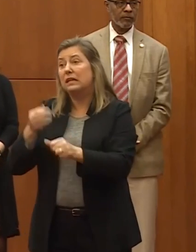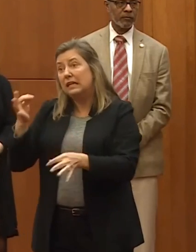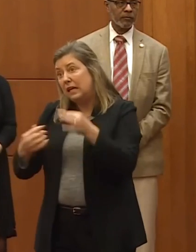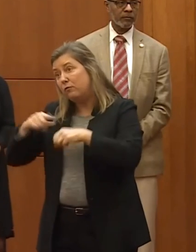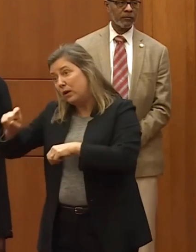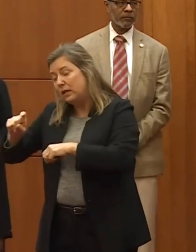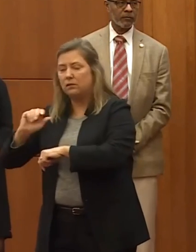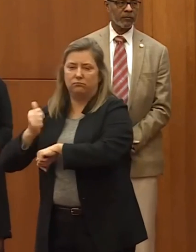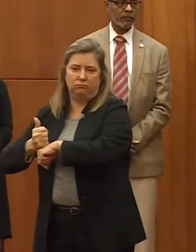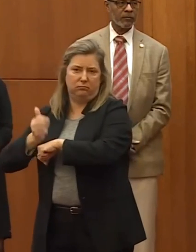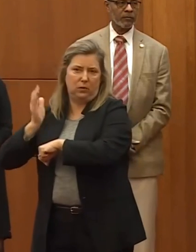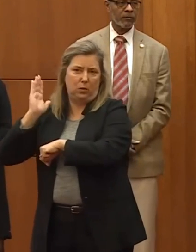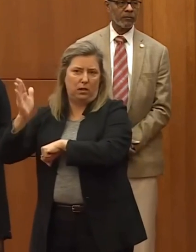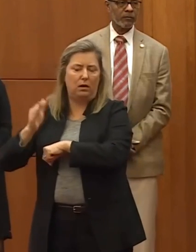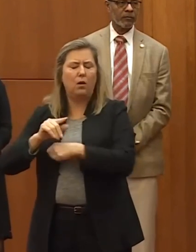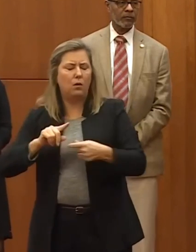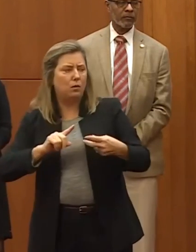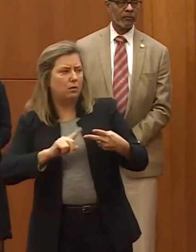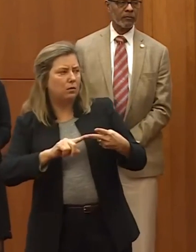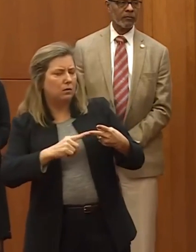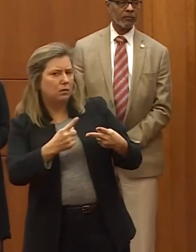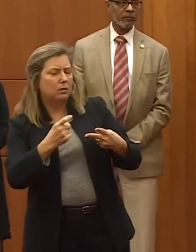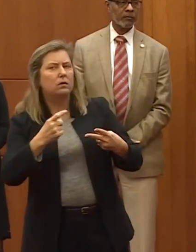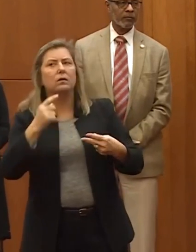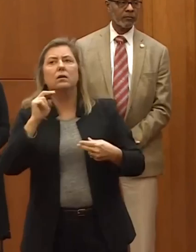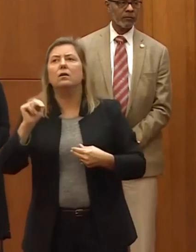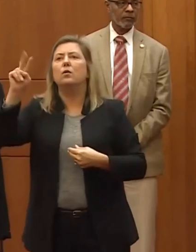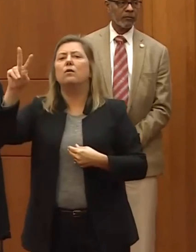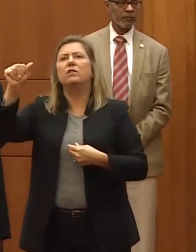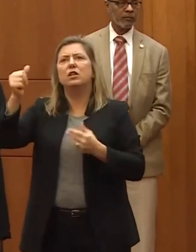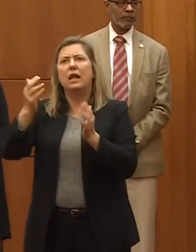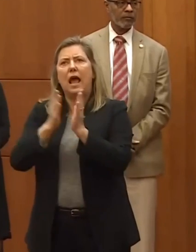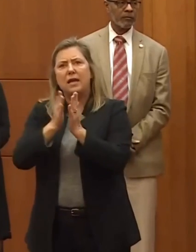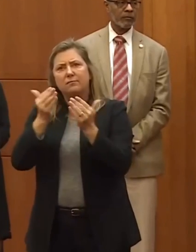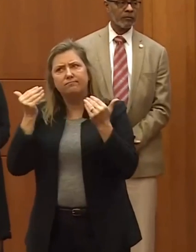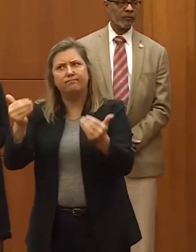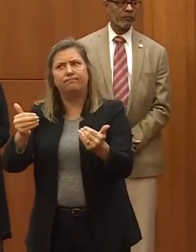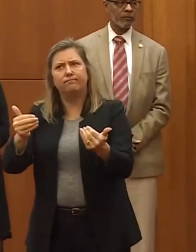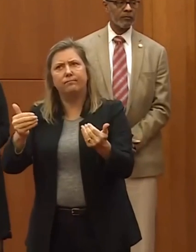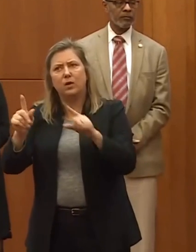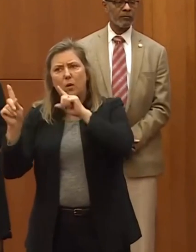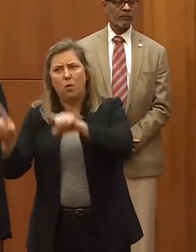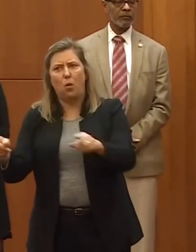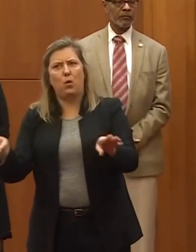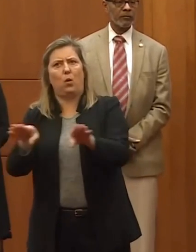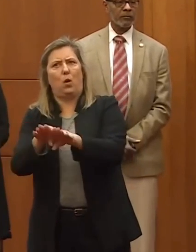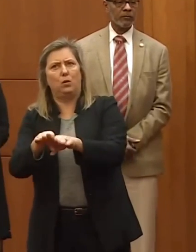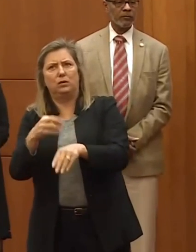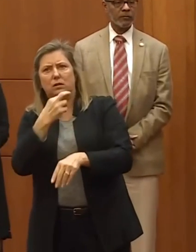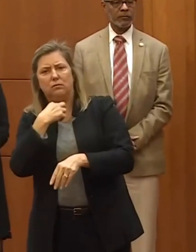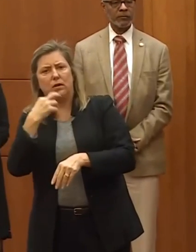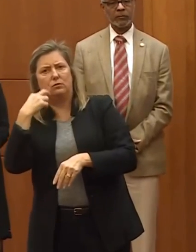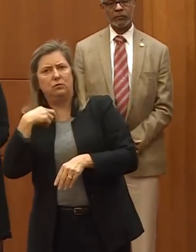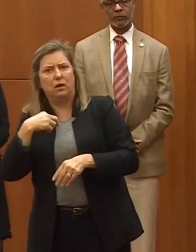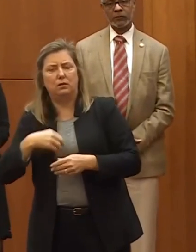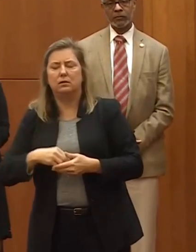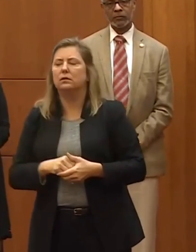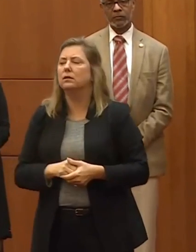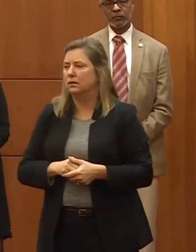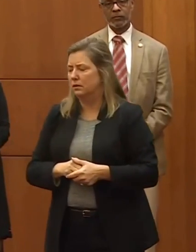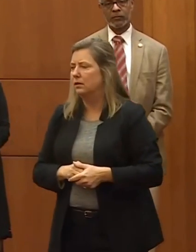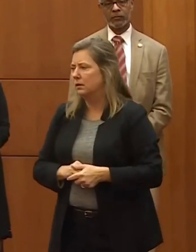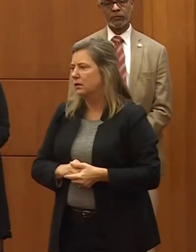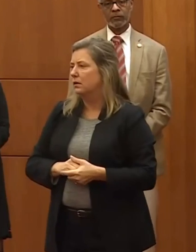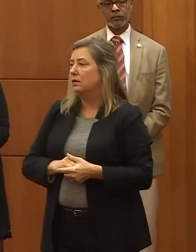needed. Your second part. Call from Northern Virginia to go ahead and actually mandate the closures. Yes. We are wanting all